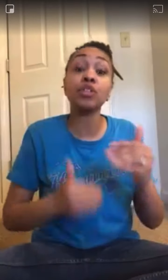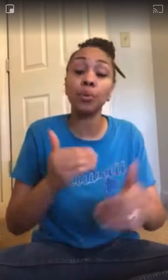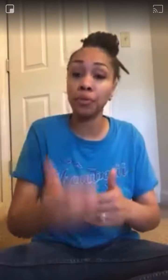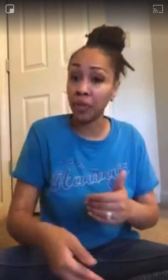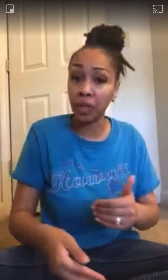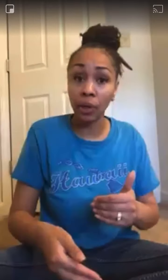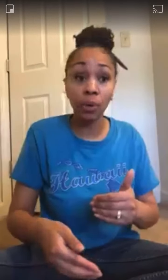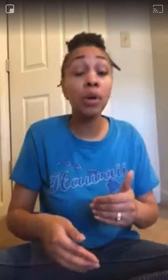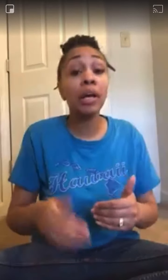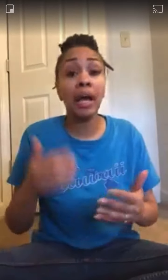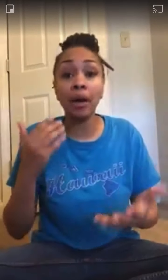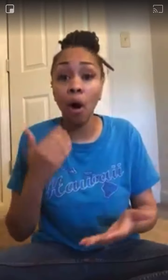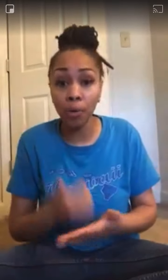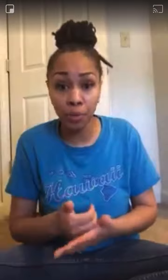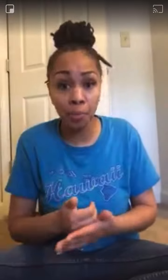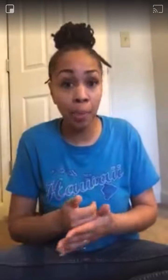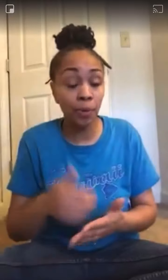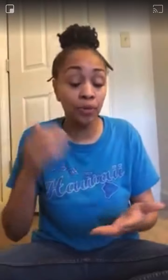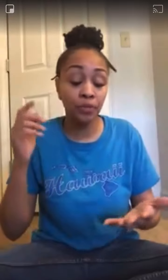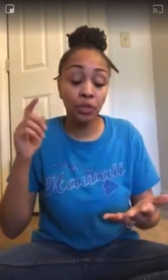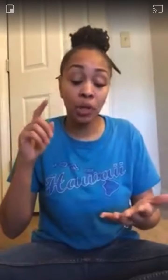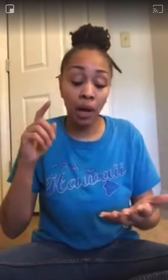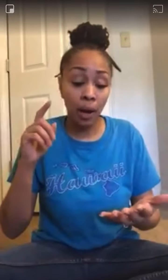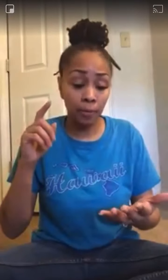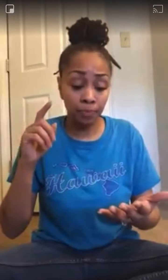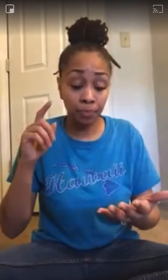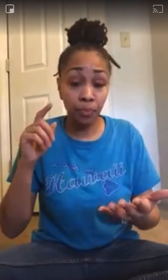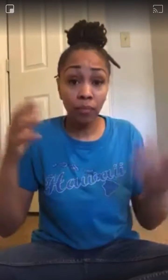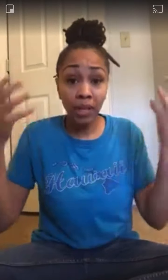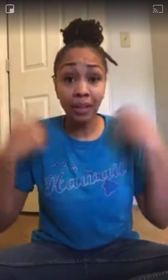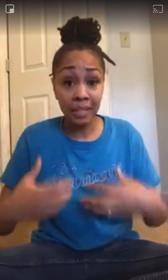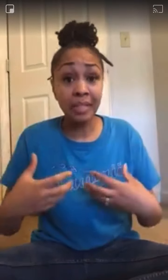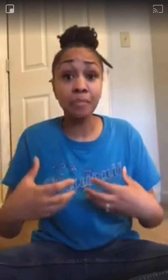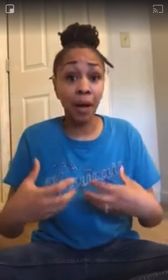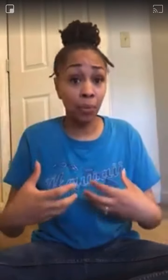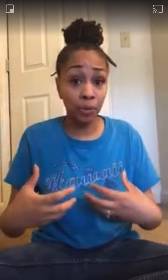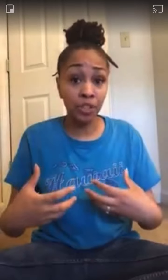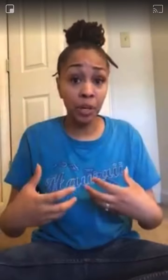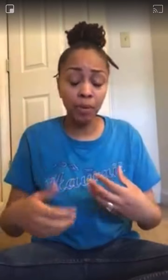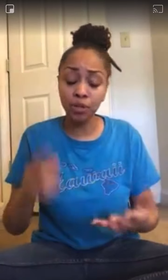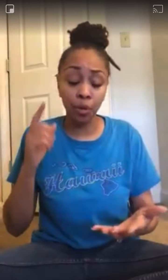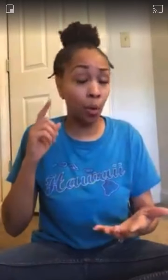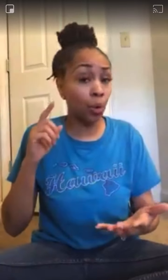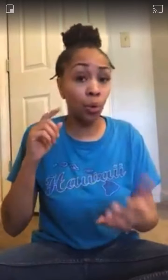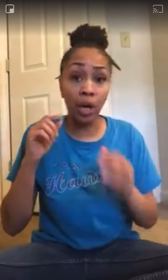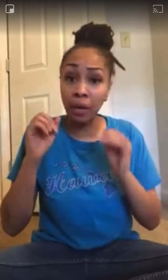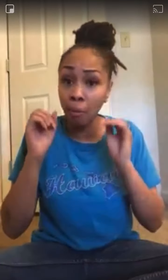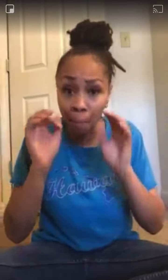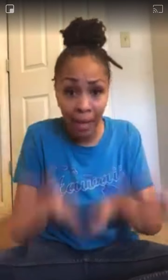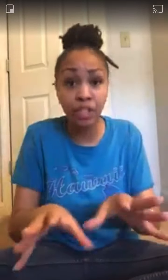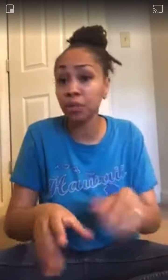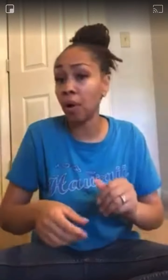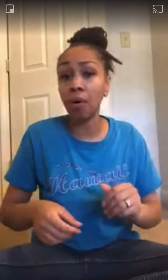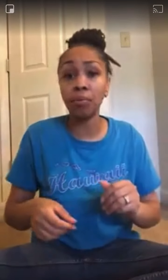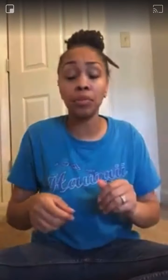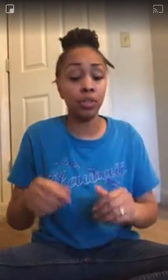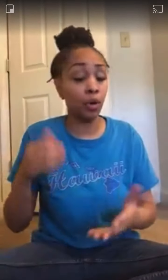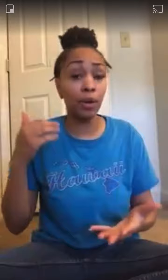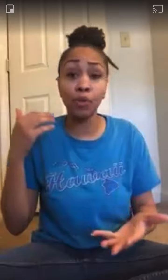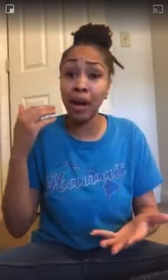slower video. And always remember, this is my worship. So make it your own. You know, if you guys